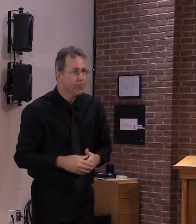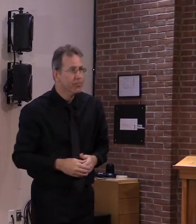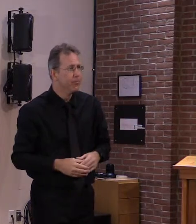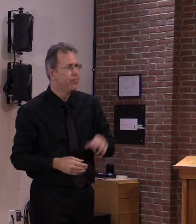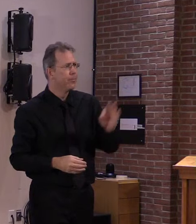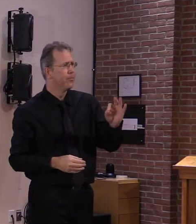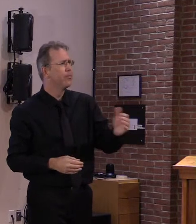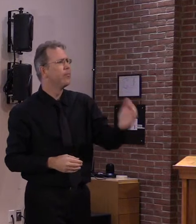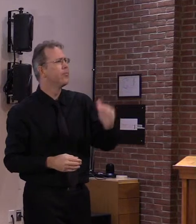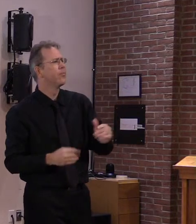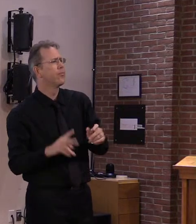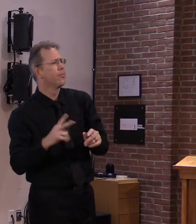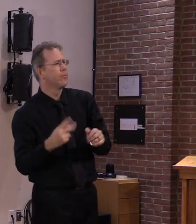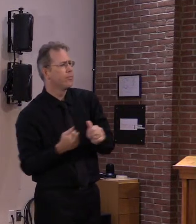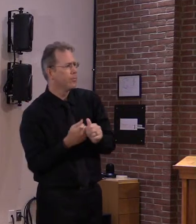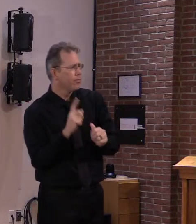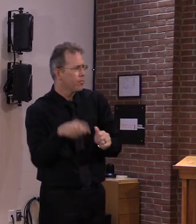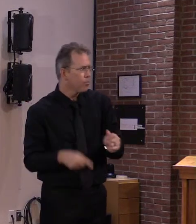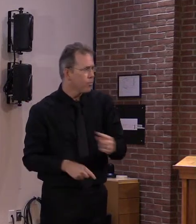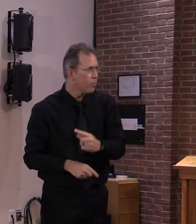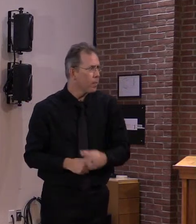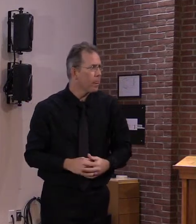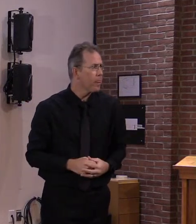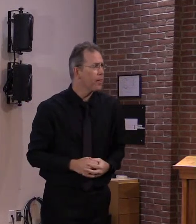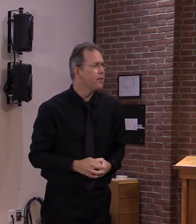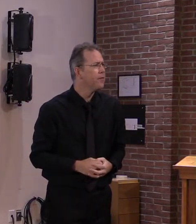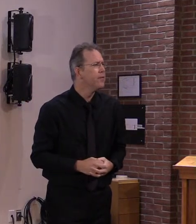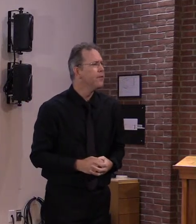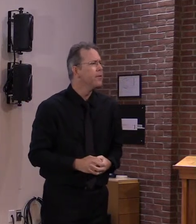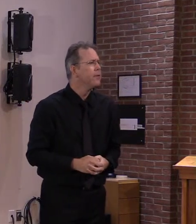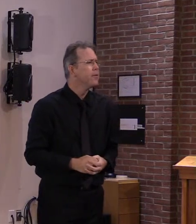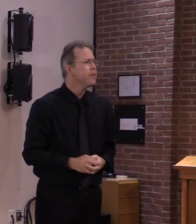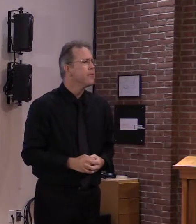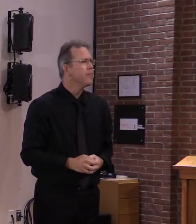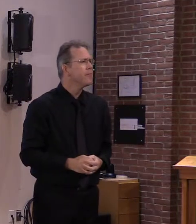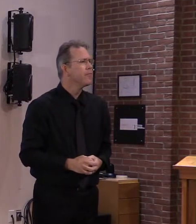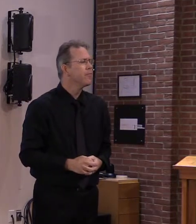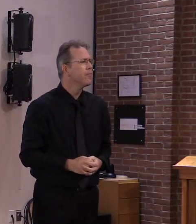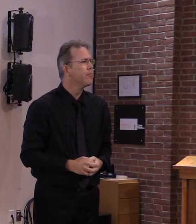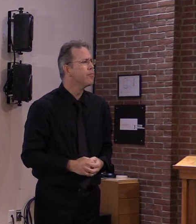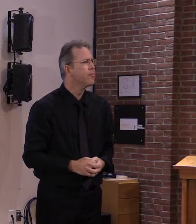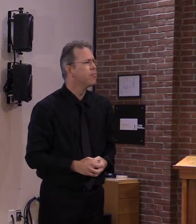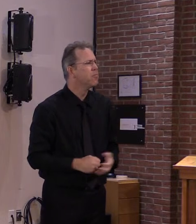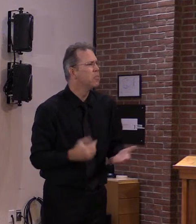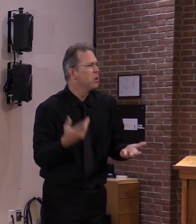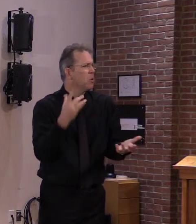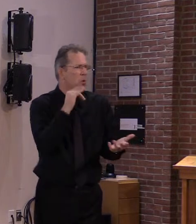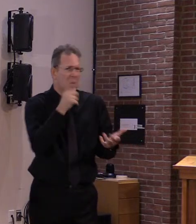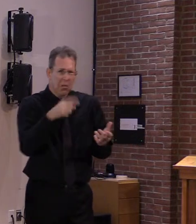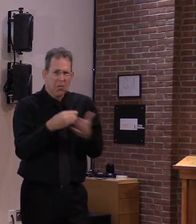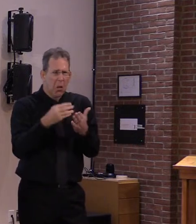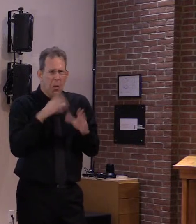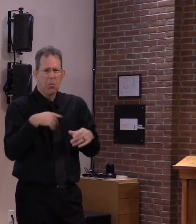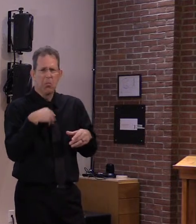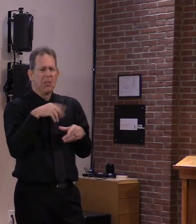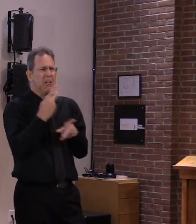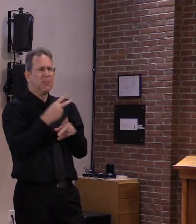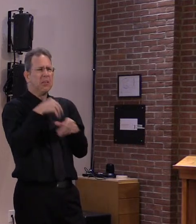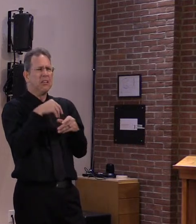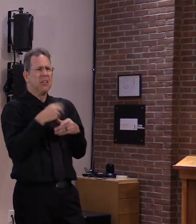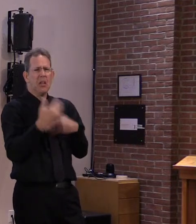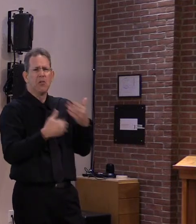ventilator. The health department and I are becoming more and more concerned about the increasing number of cases that